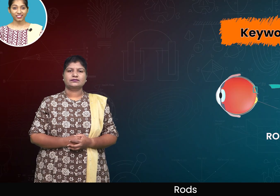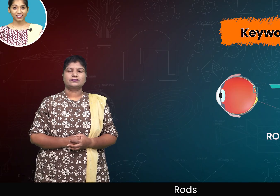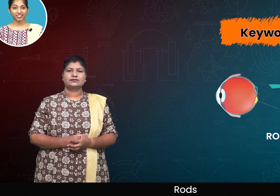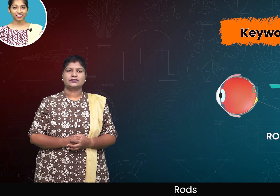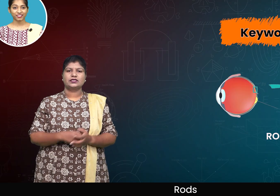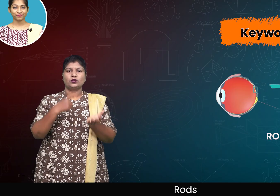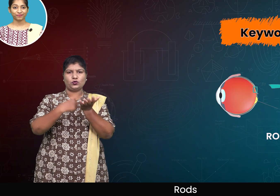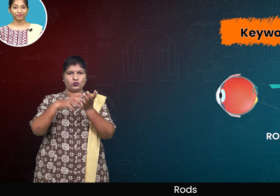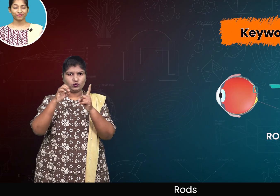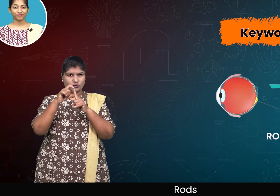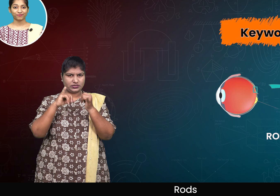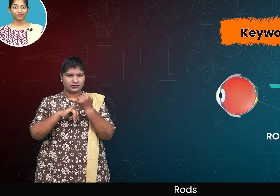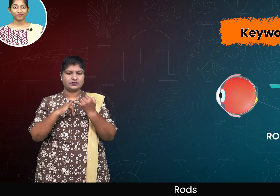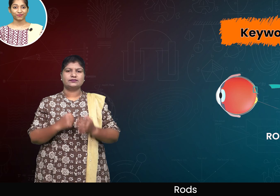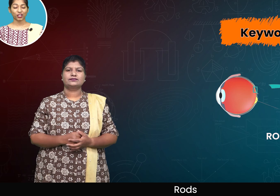rods,